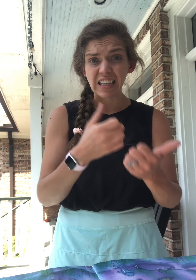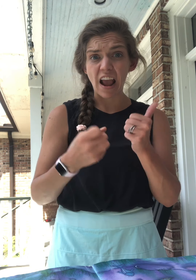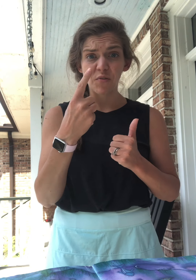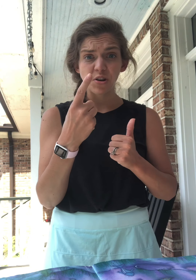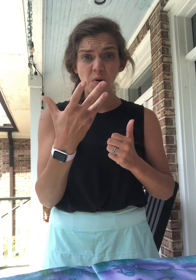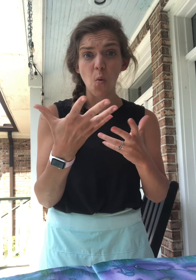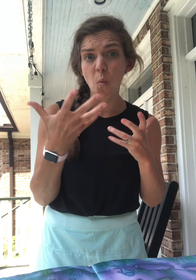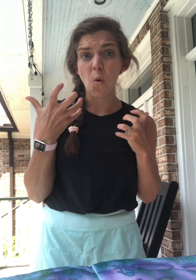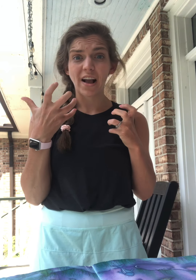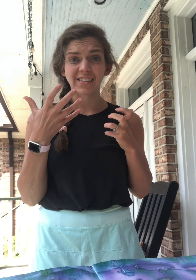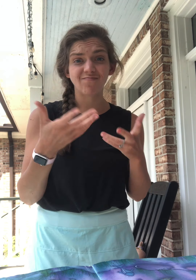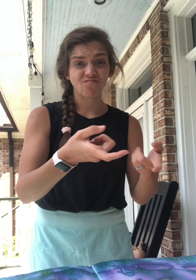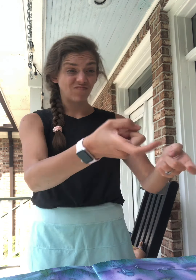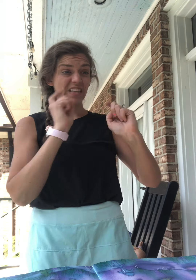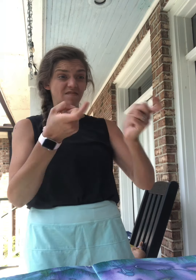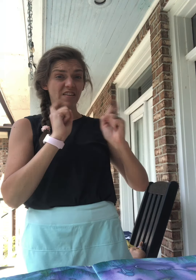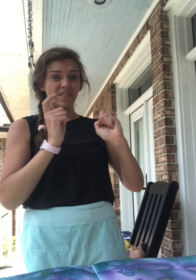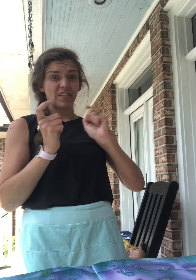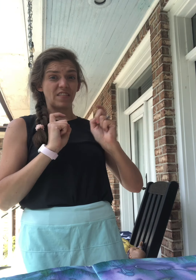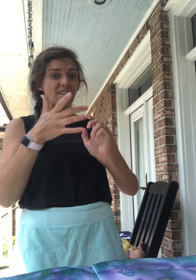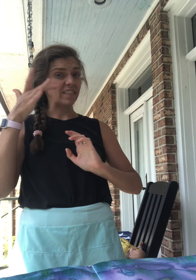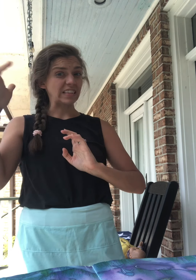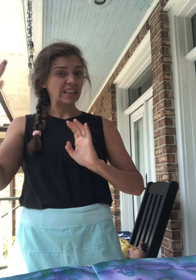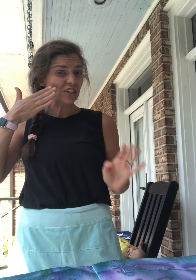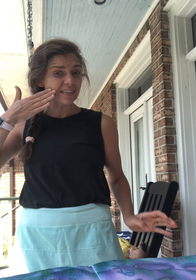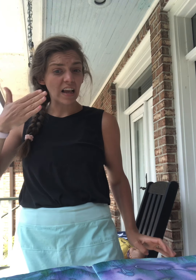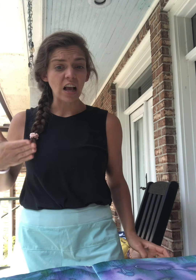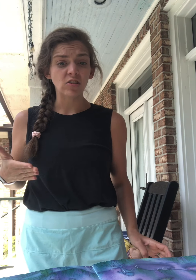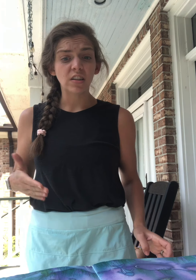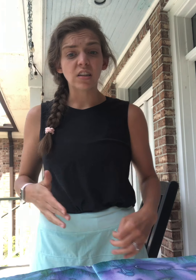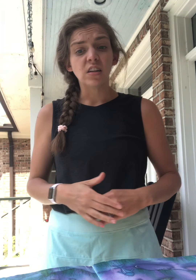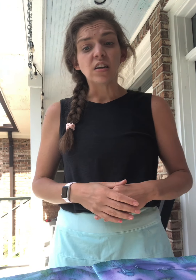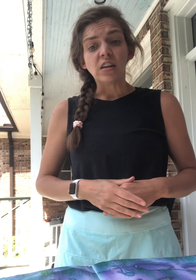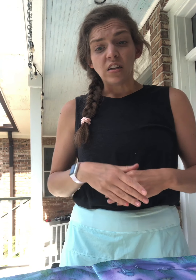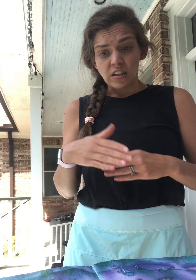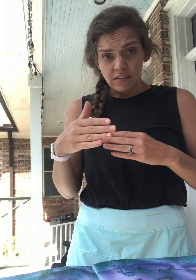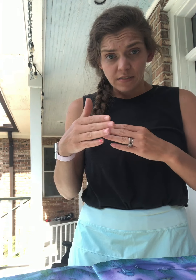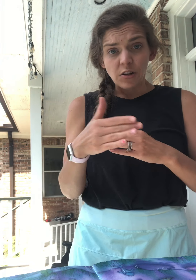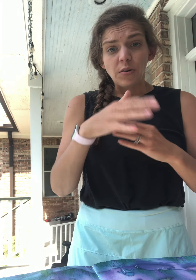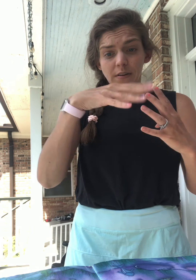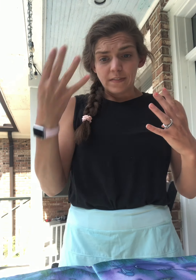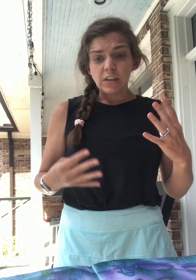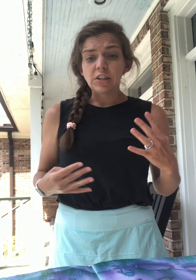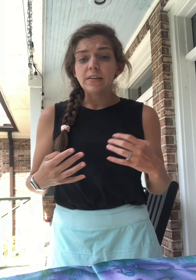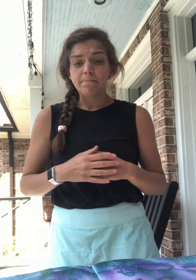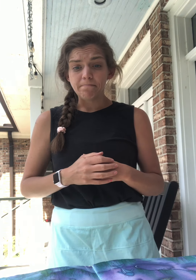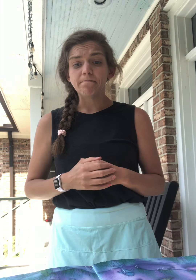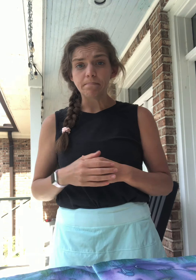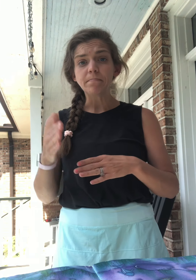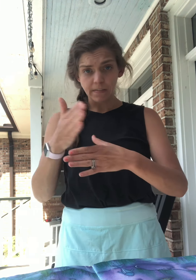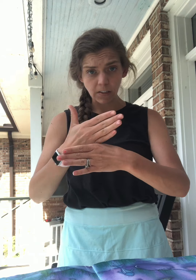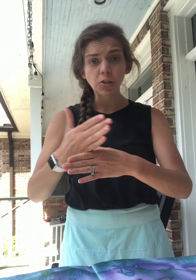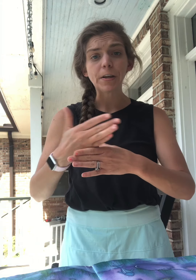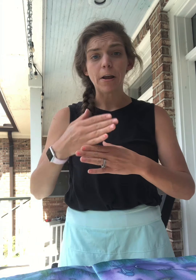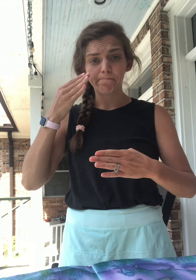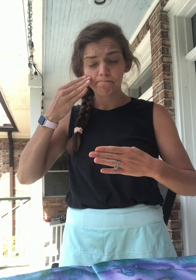The rainbow fish, the rainbow fish, shared his scales left